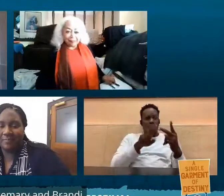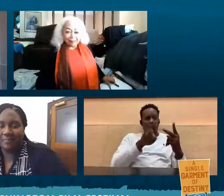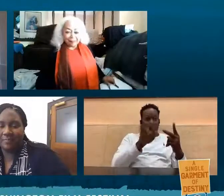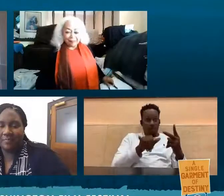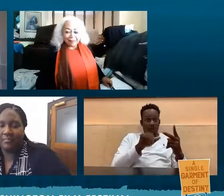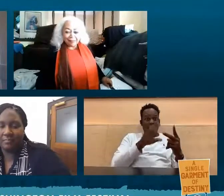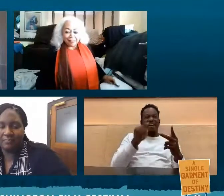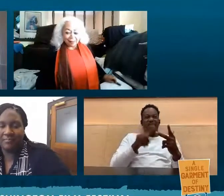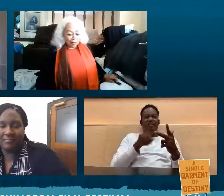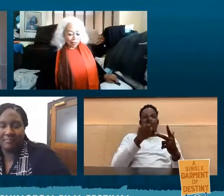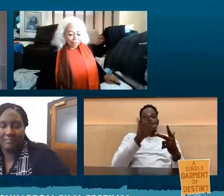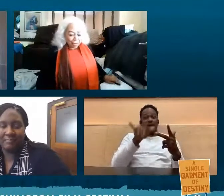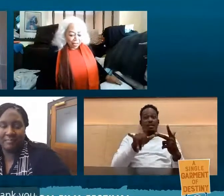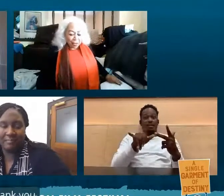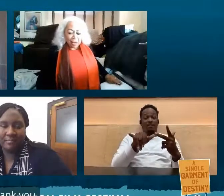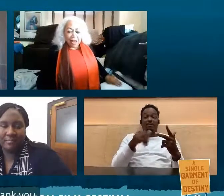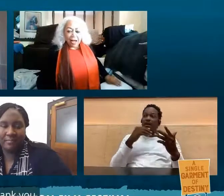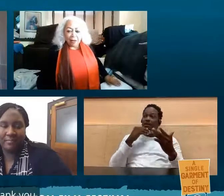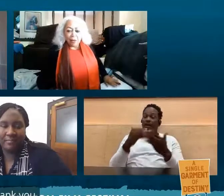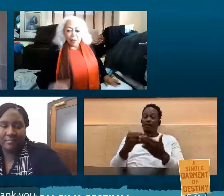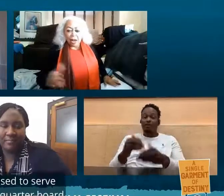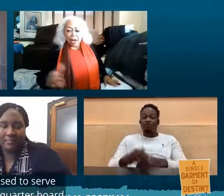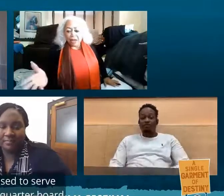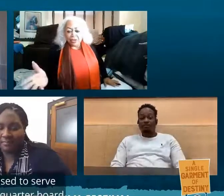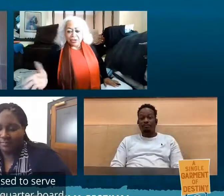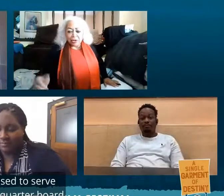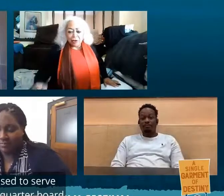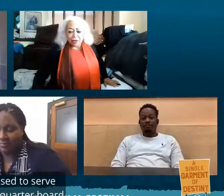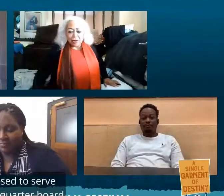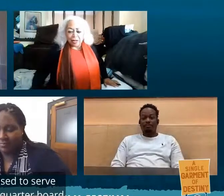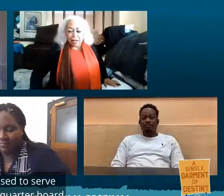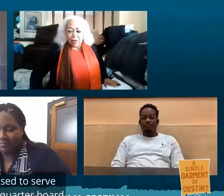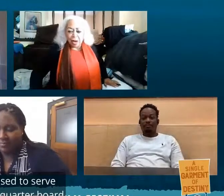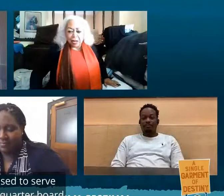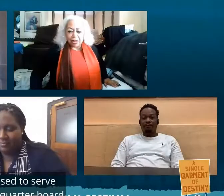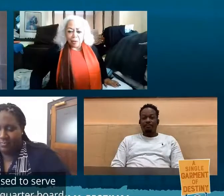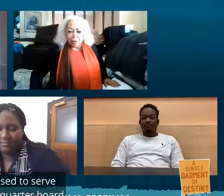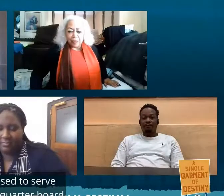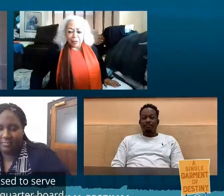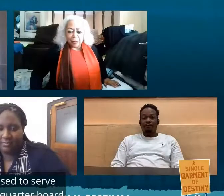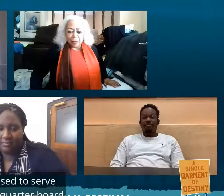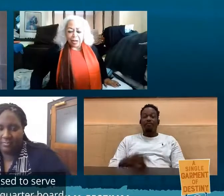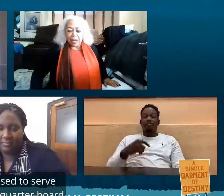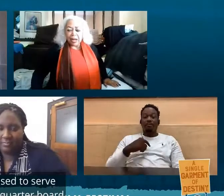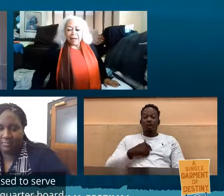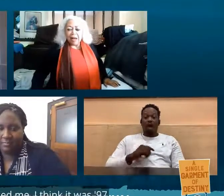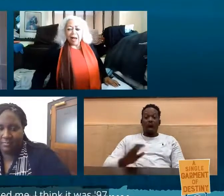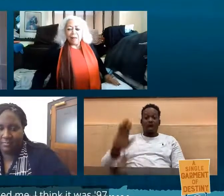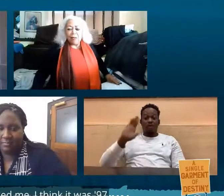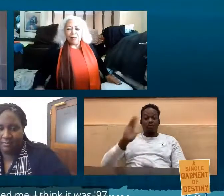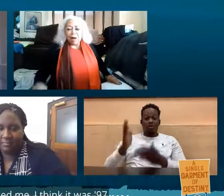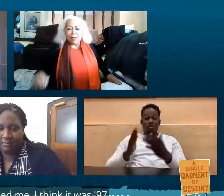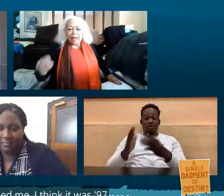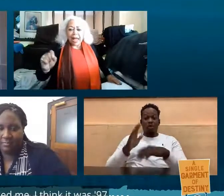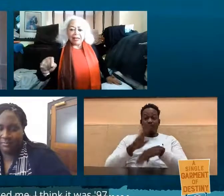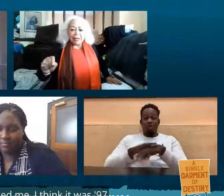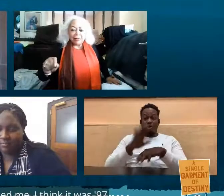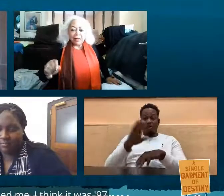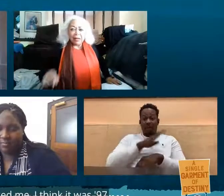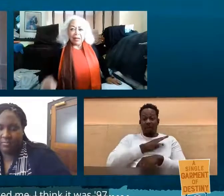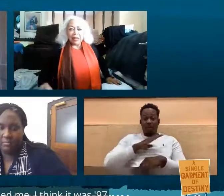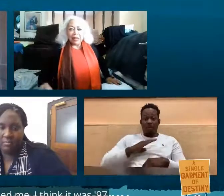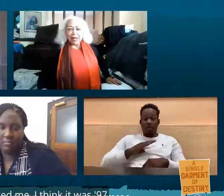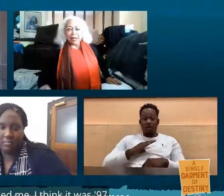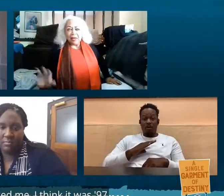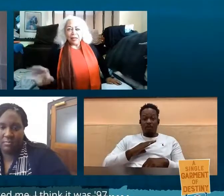then Brandi. Well, thank you. Well, one, I used to serve on the Wallace Global Fund board, and Bob Wallace